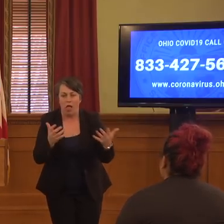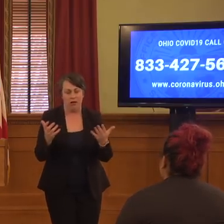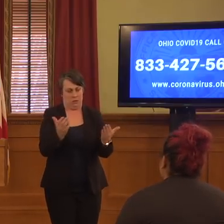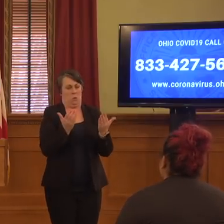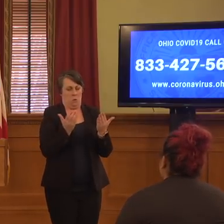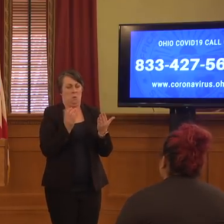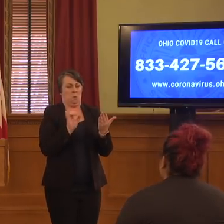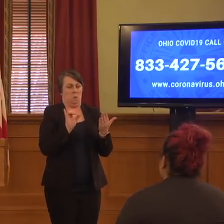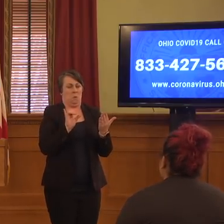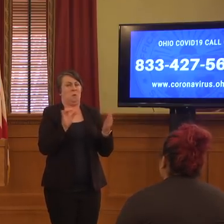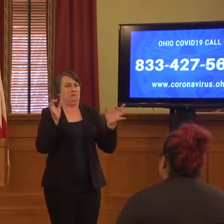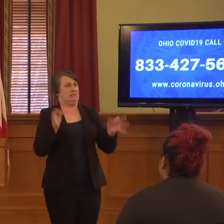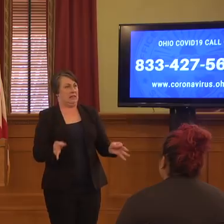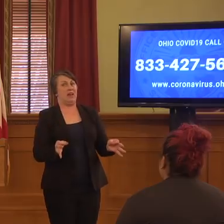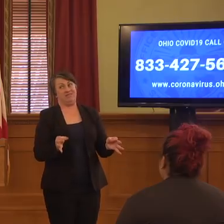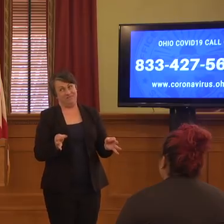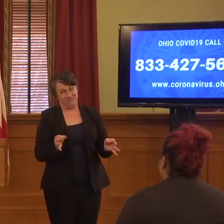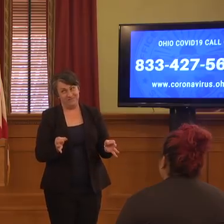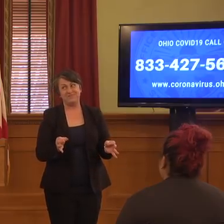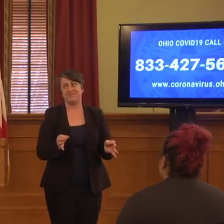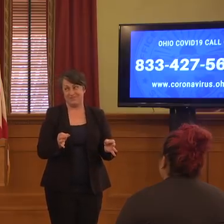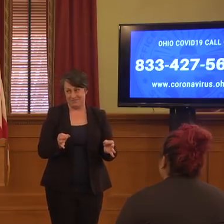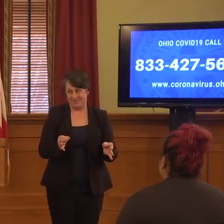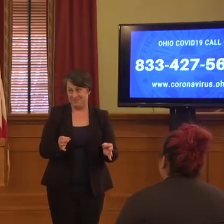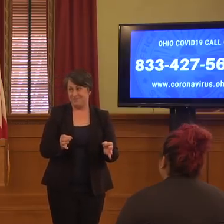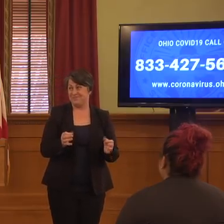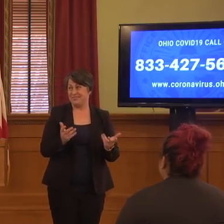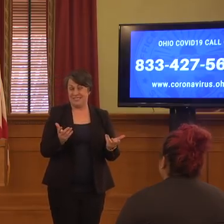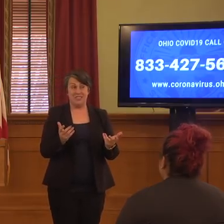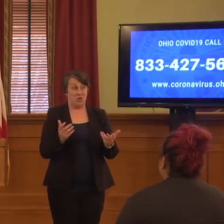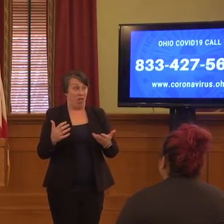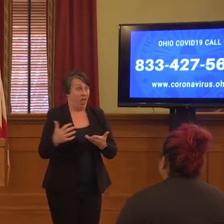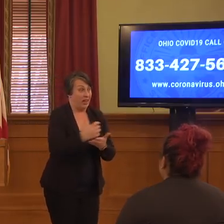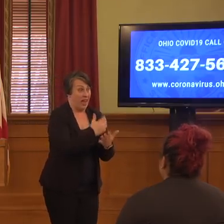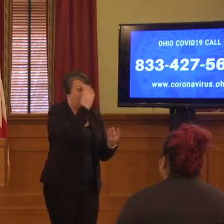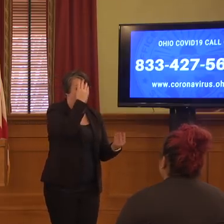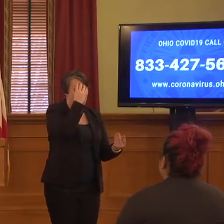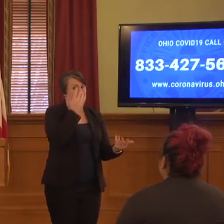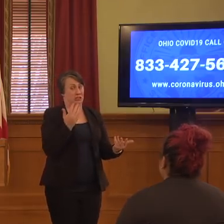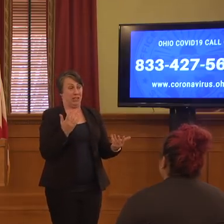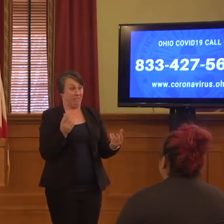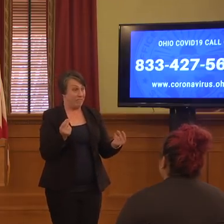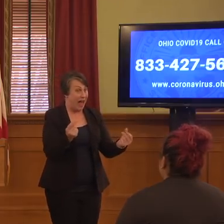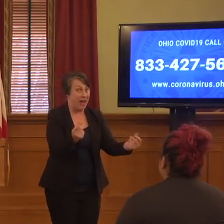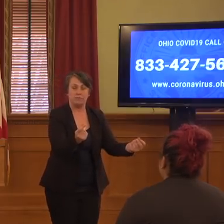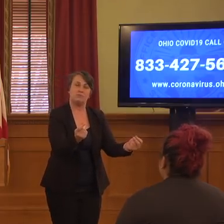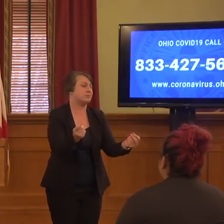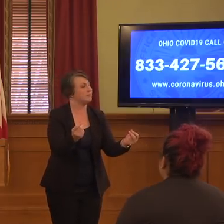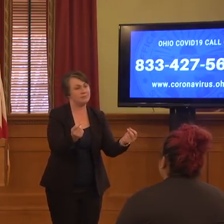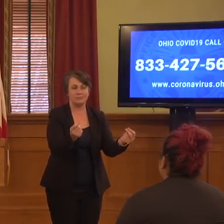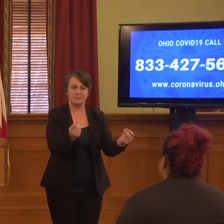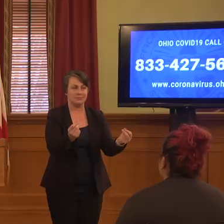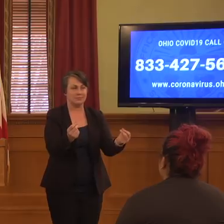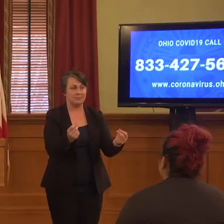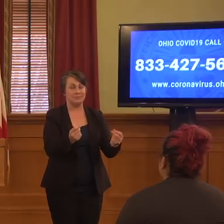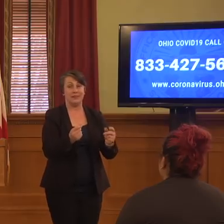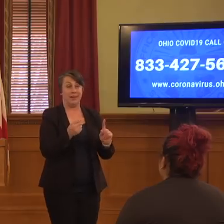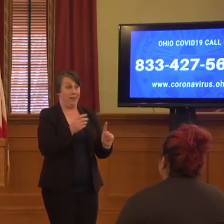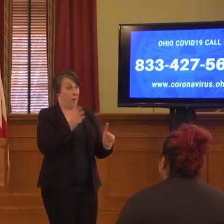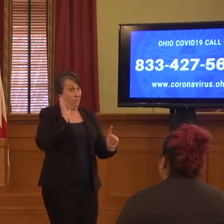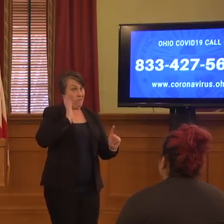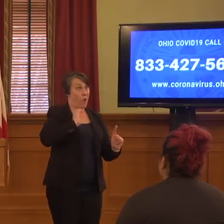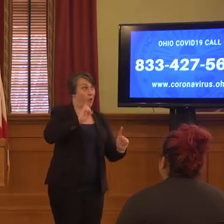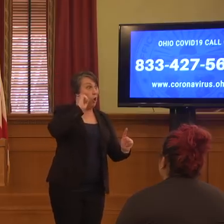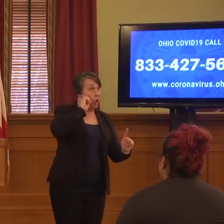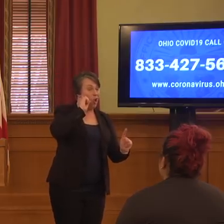decisions. It is going to be slow. Some early information I've received, we've heard about, will it go away with the summer? You know,